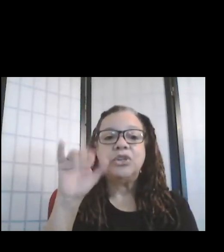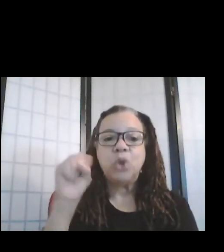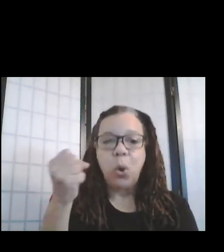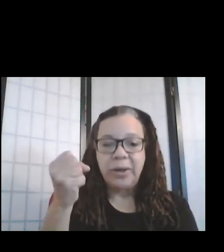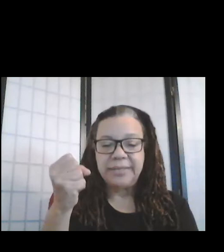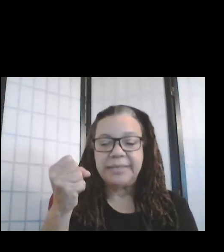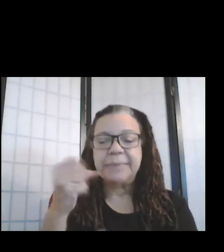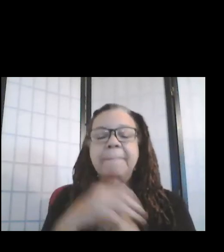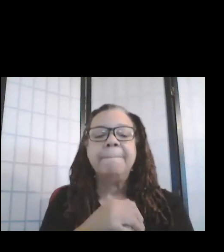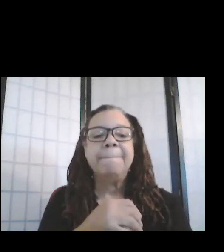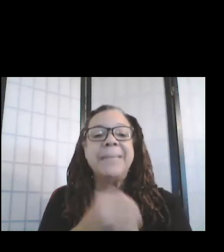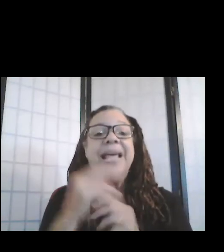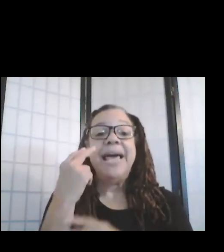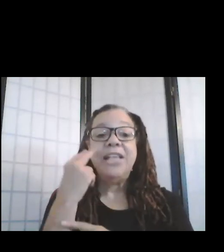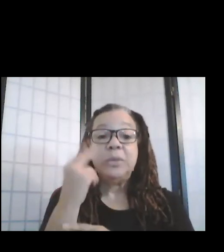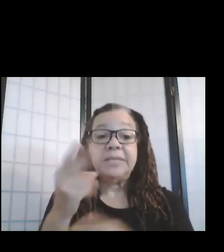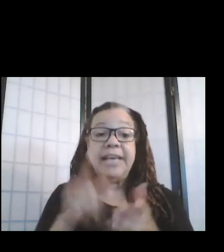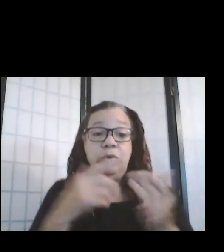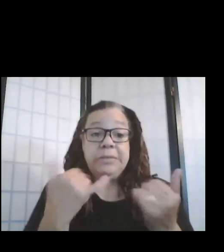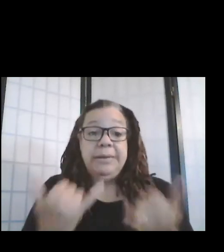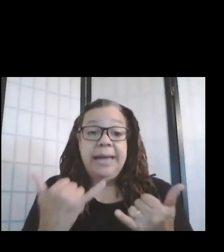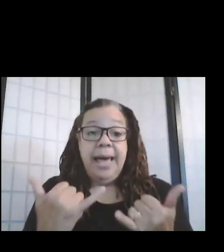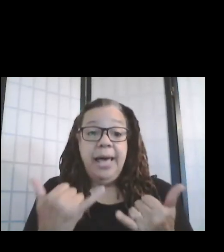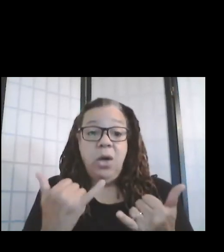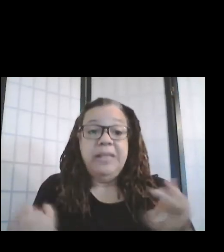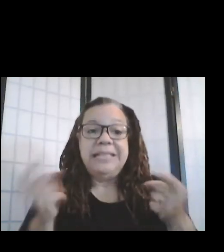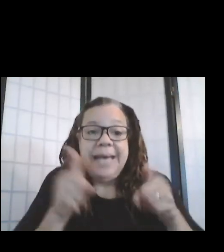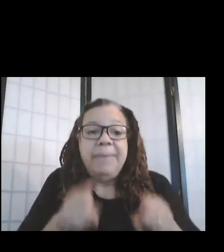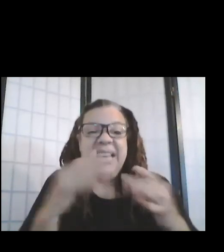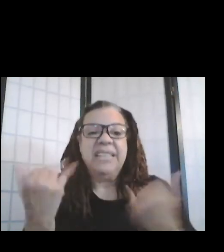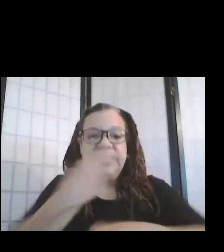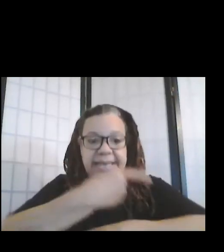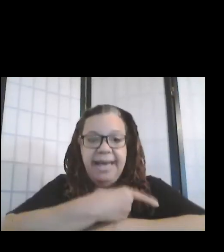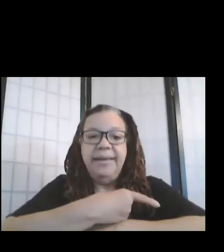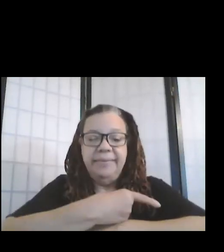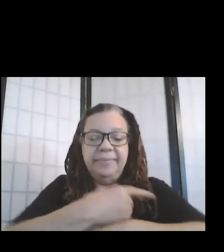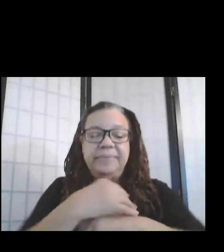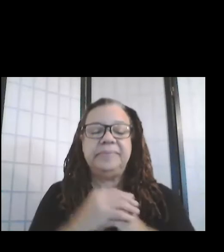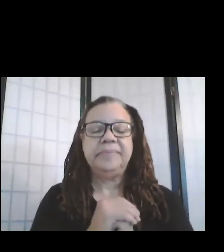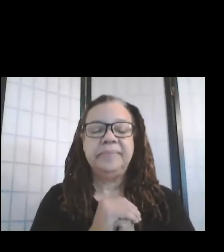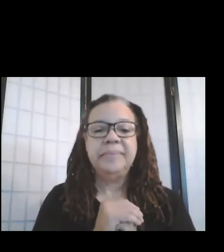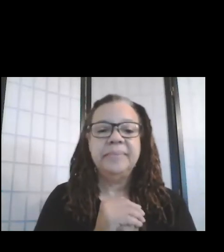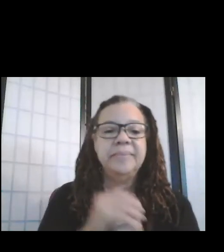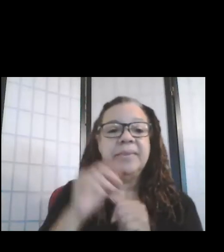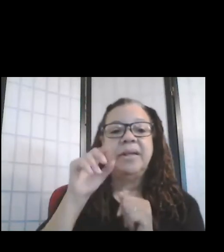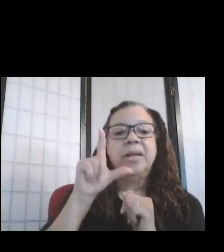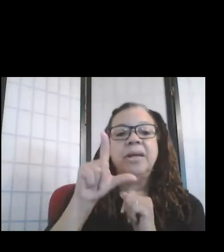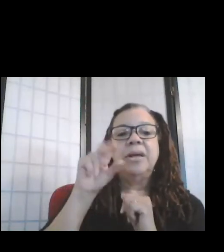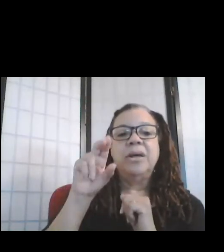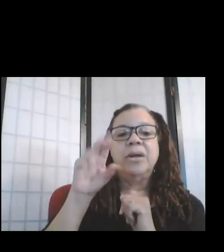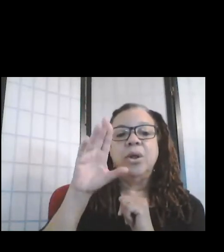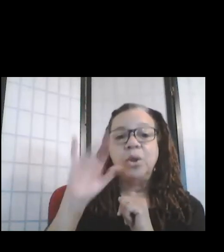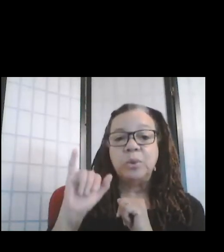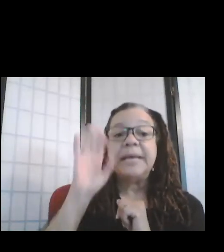And you'll see that it uses a present tense perspective. Lucy is in Boston for a